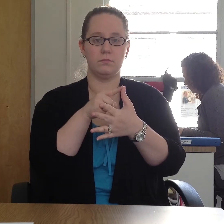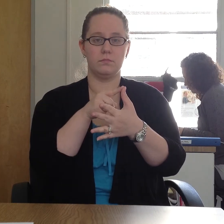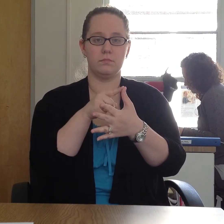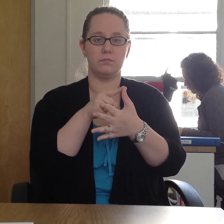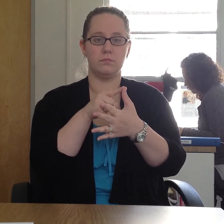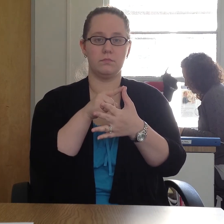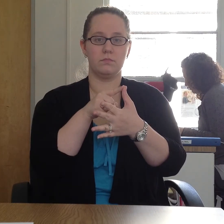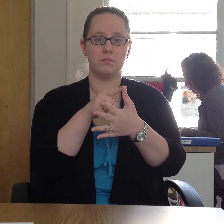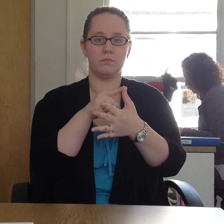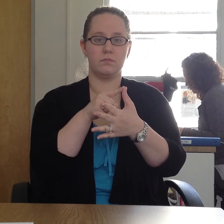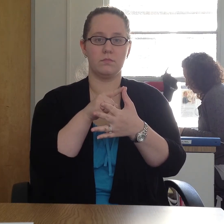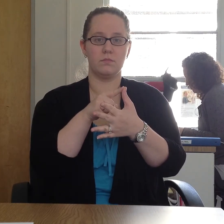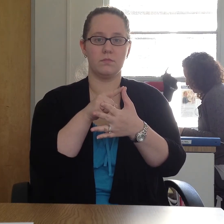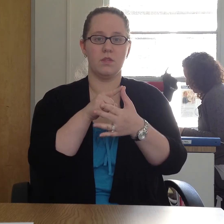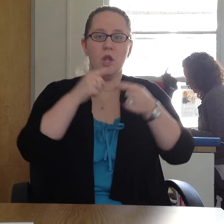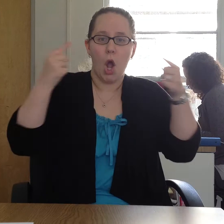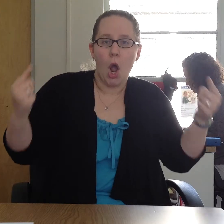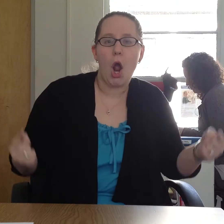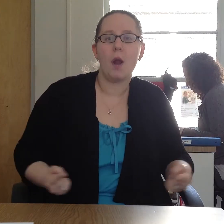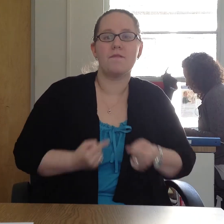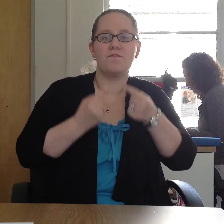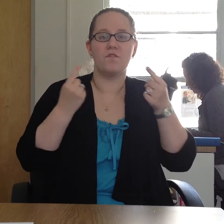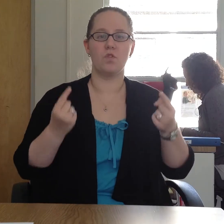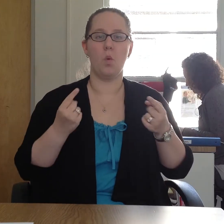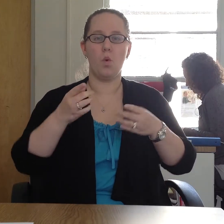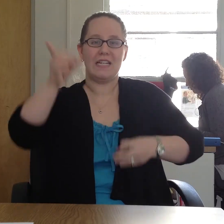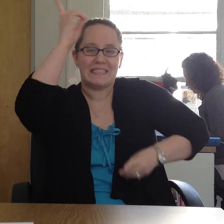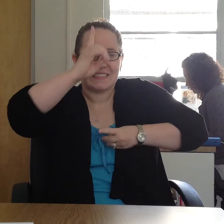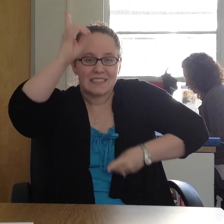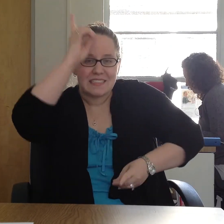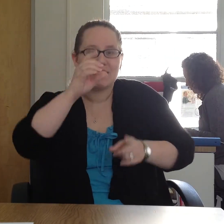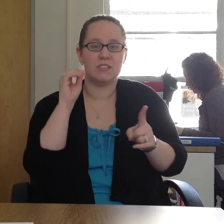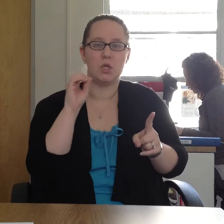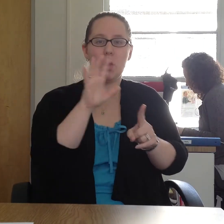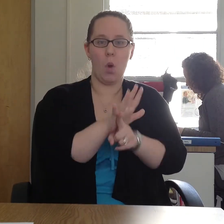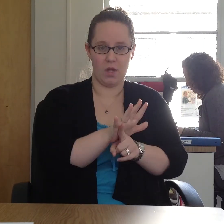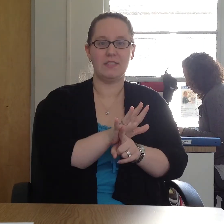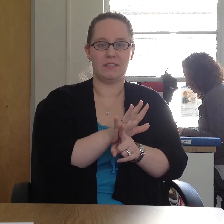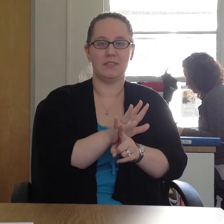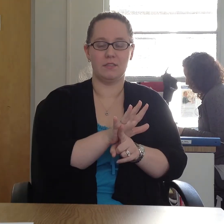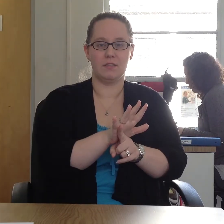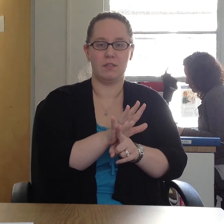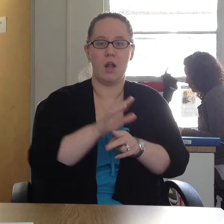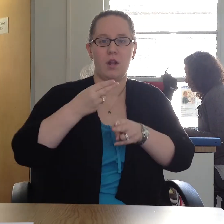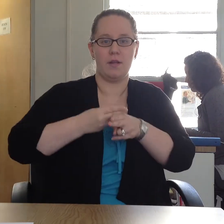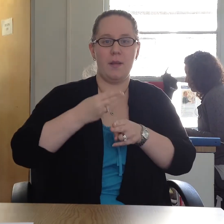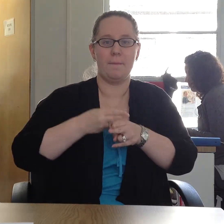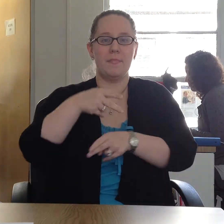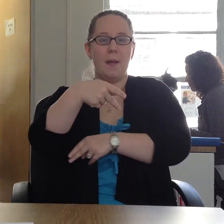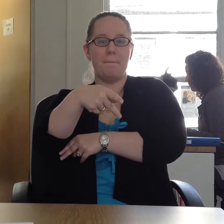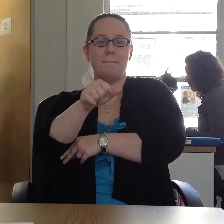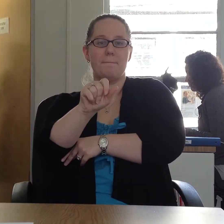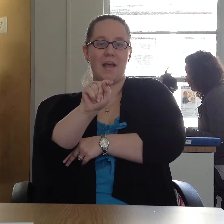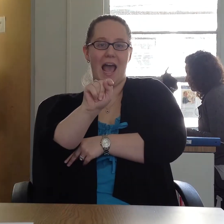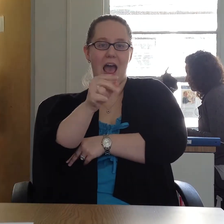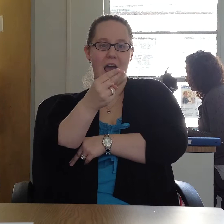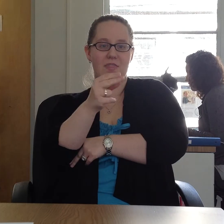harmful or disease-causing bacteria are known as pathogenic bacteria or